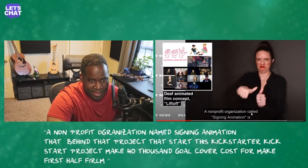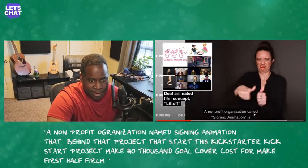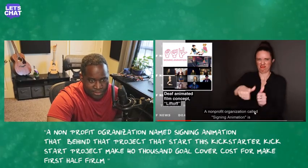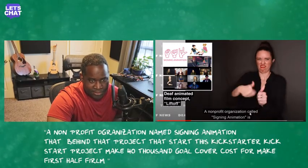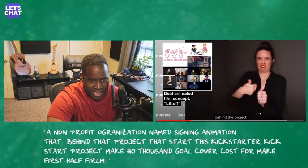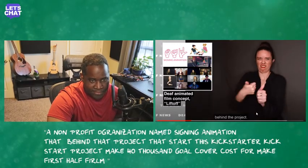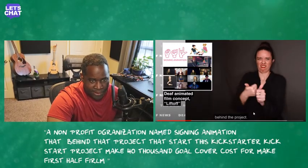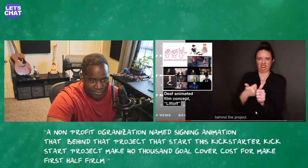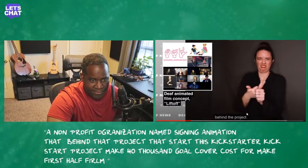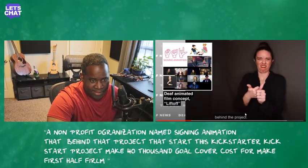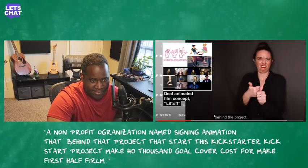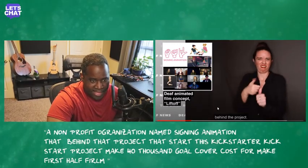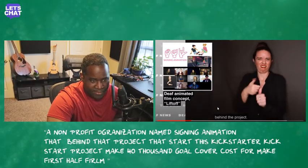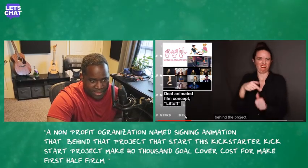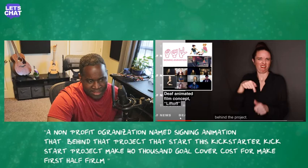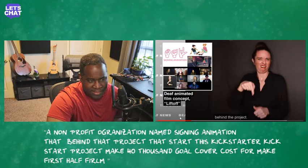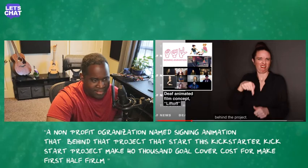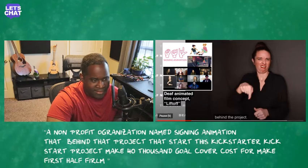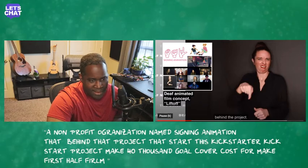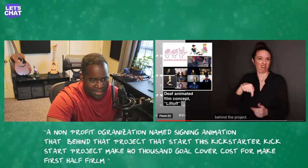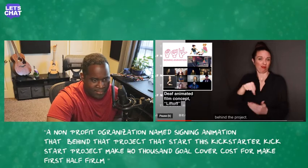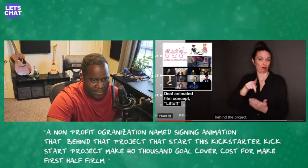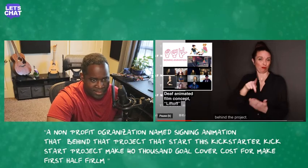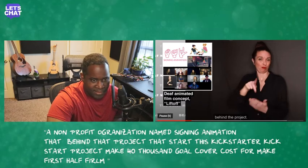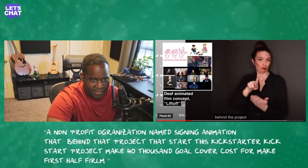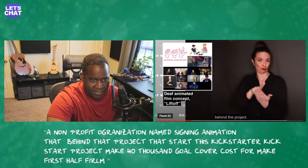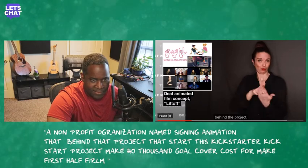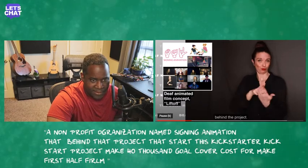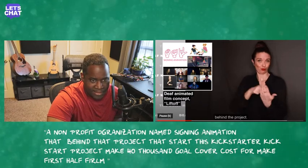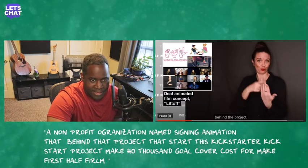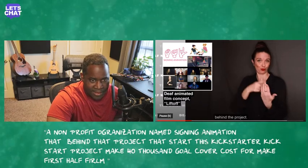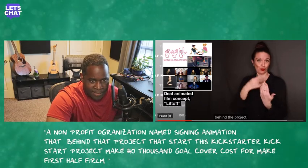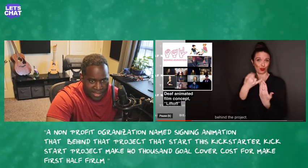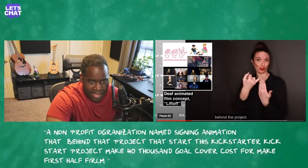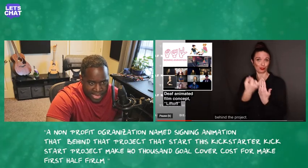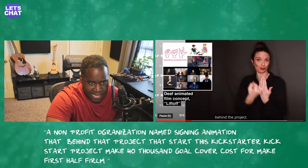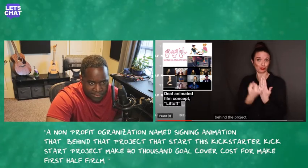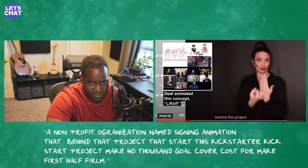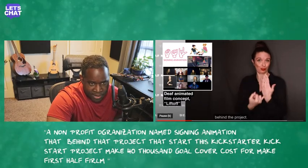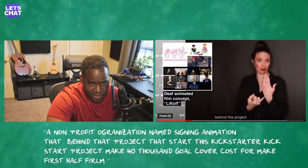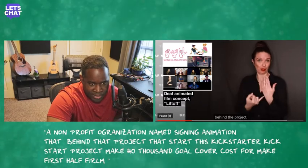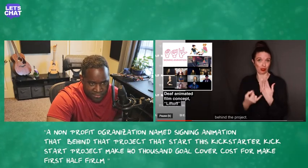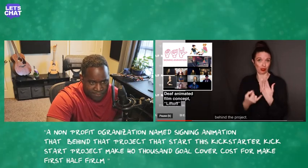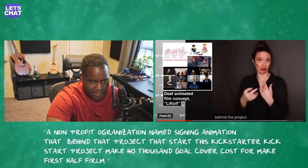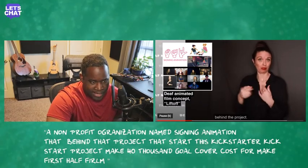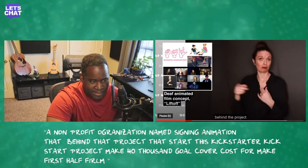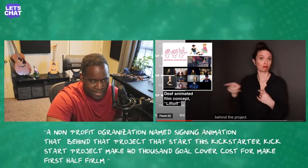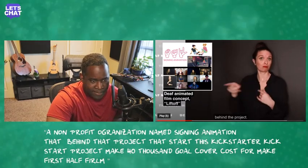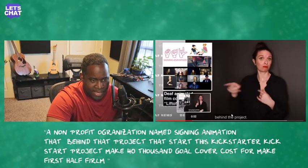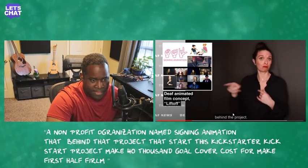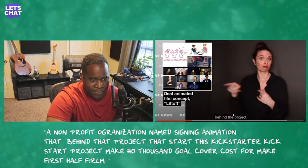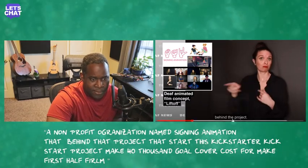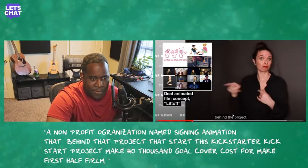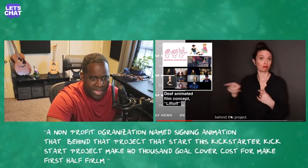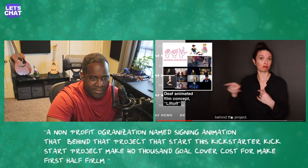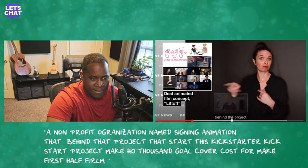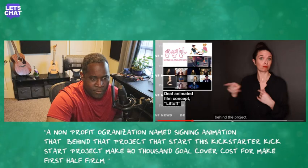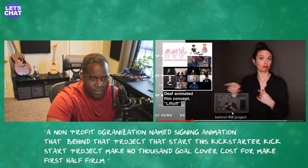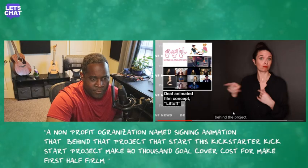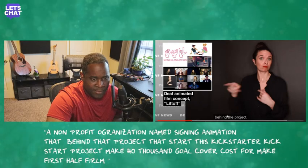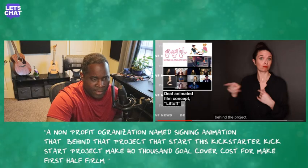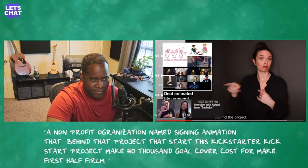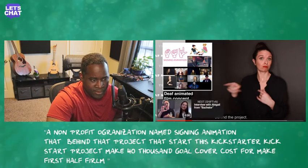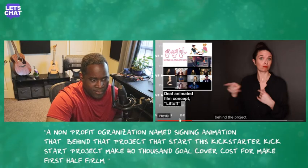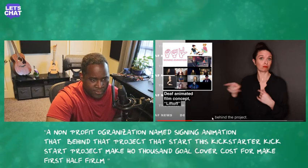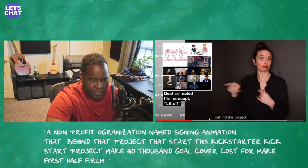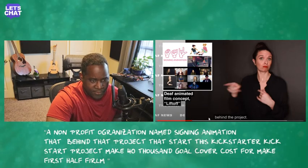you can say called or named here. She says named, but the sign means both things. It's fine. Behind the project, fine. Yep, and there's no ASL